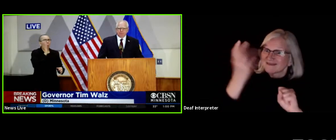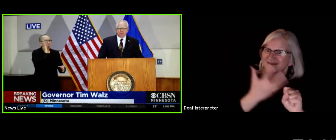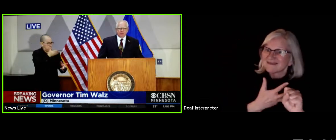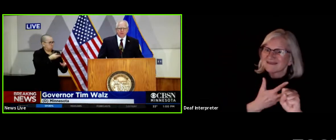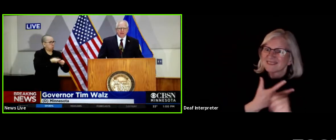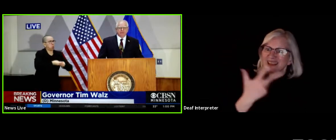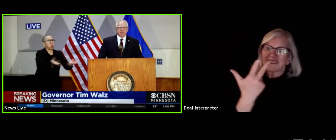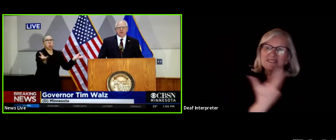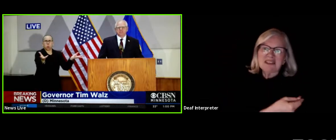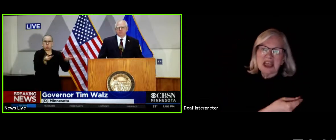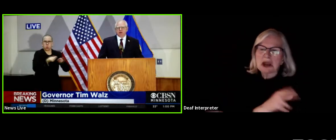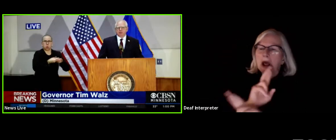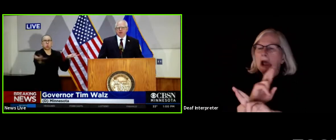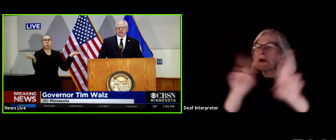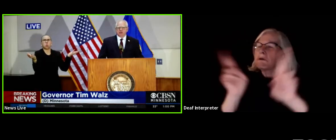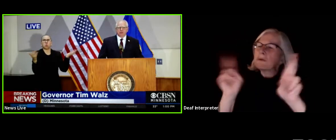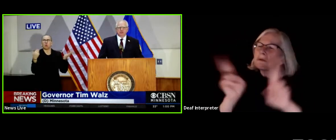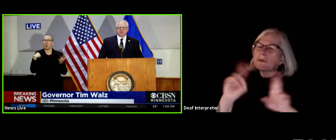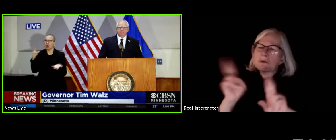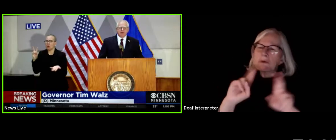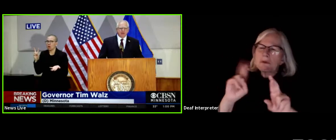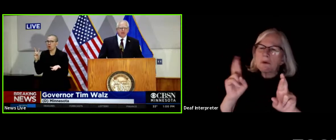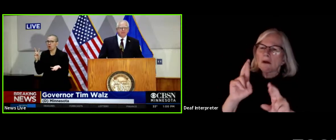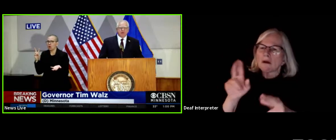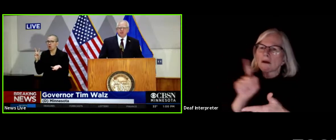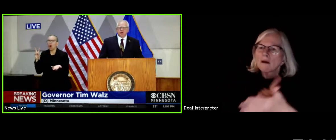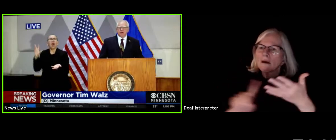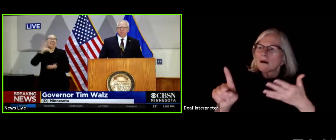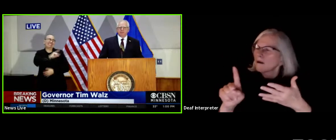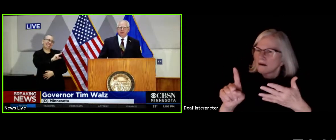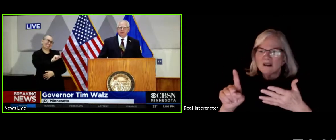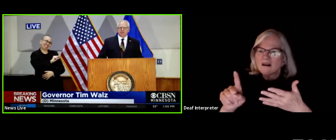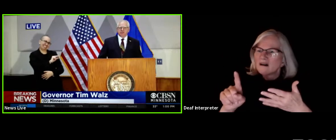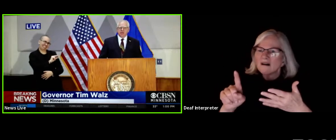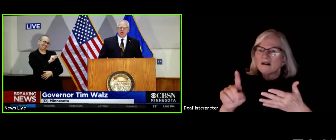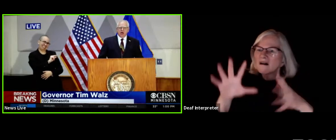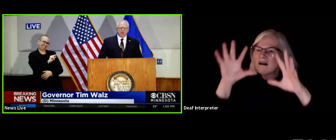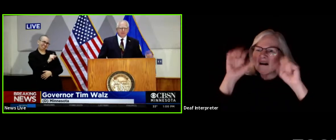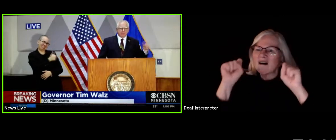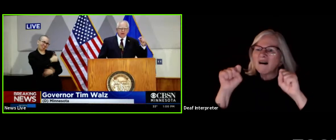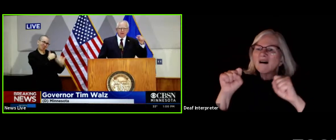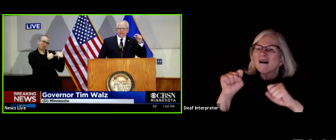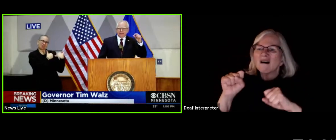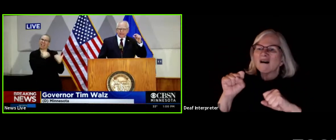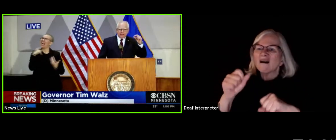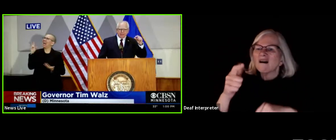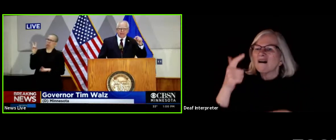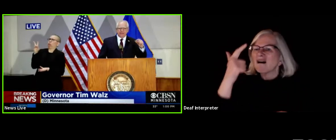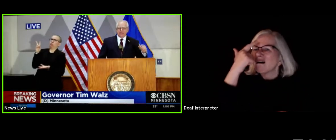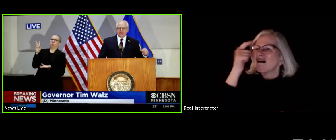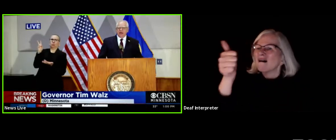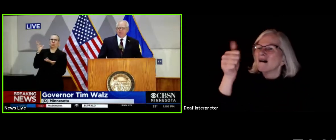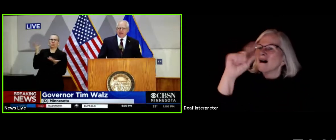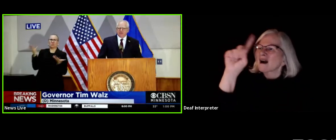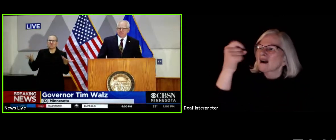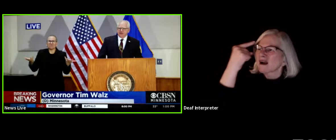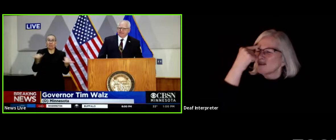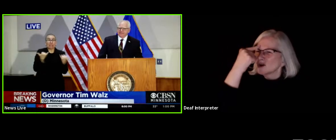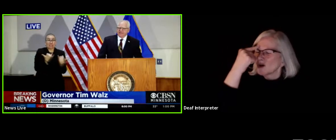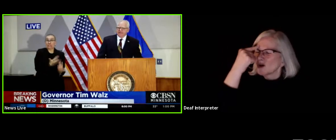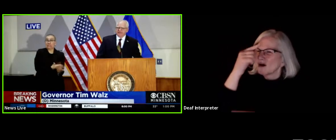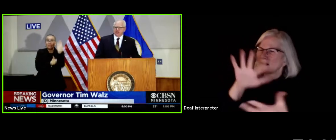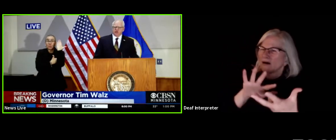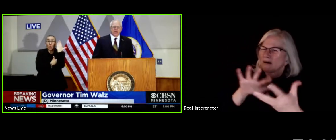morning. After months of preparation amongst a very frustrated population around very limited amounts